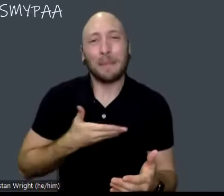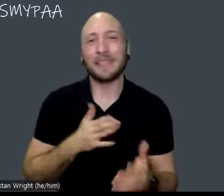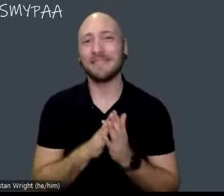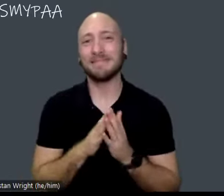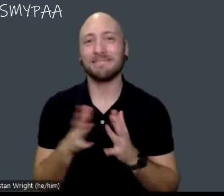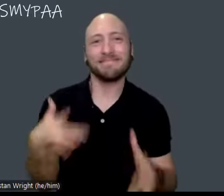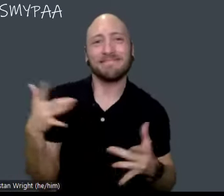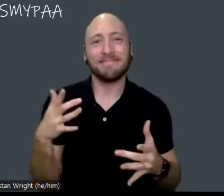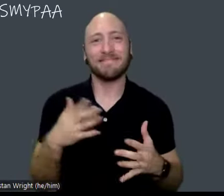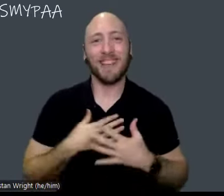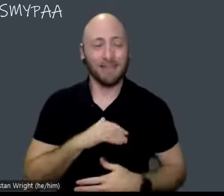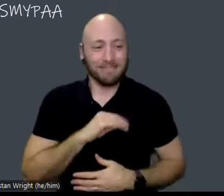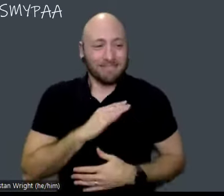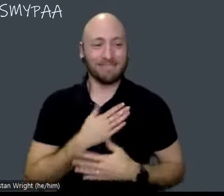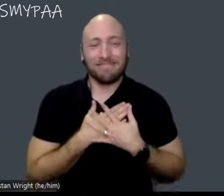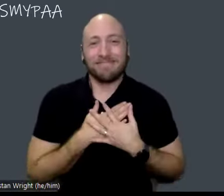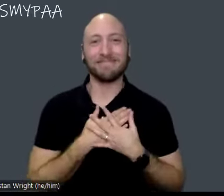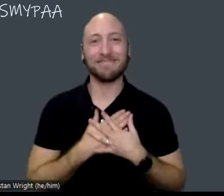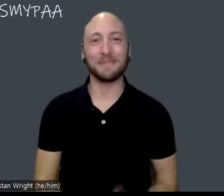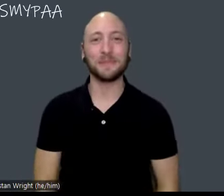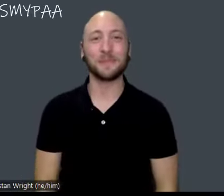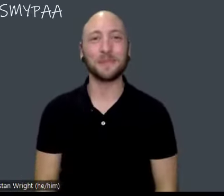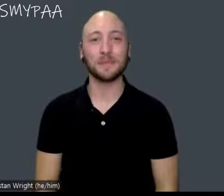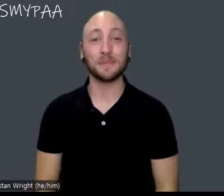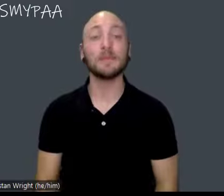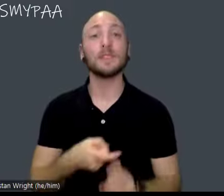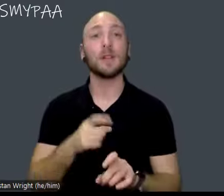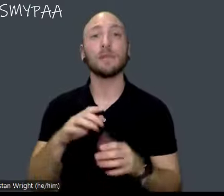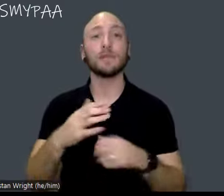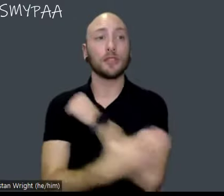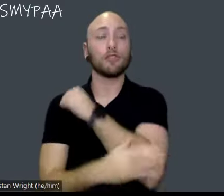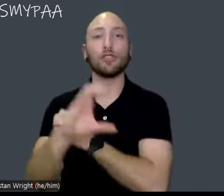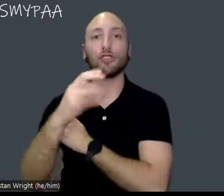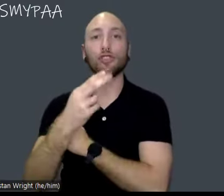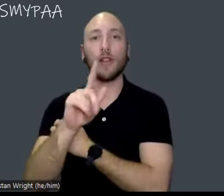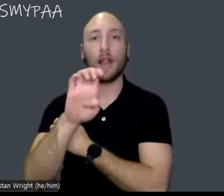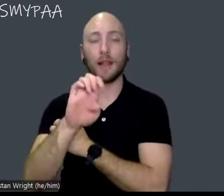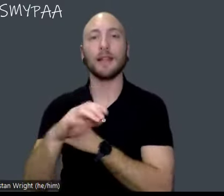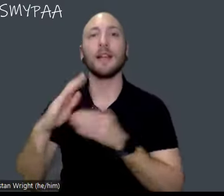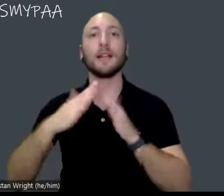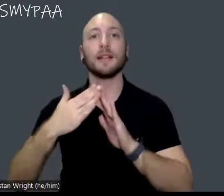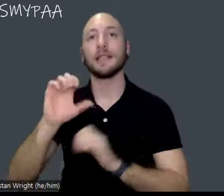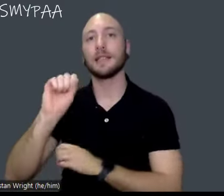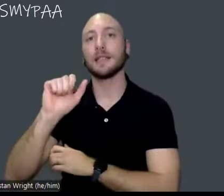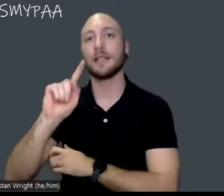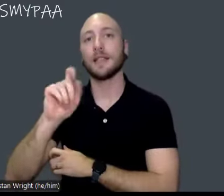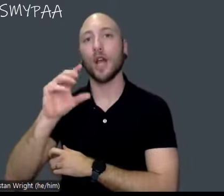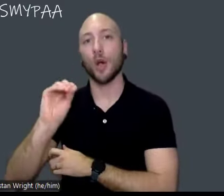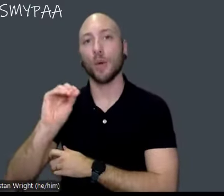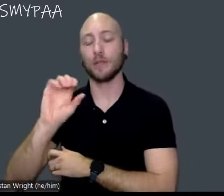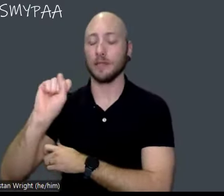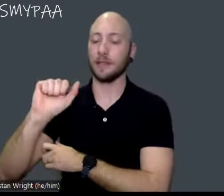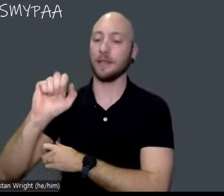It just fills my heart with joy. I'm from Chile, Santiago, Chile.